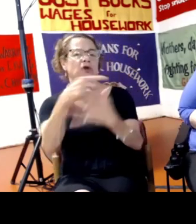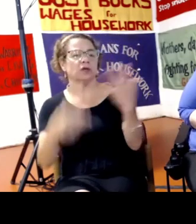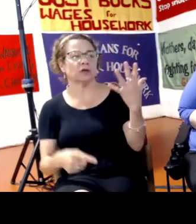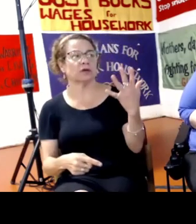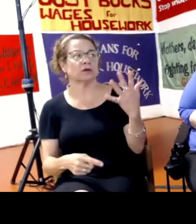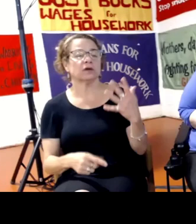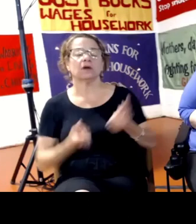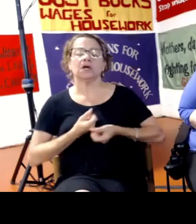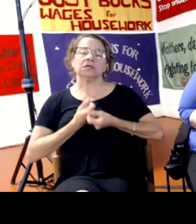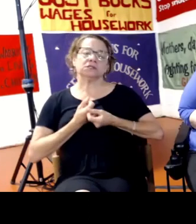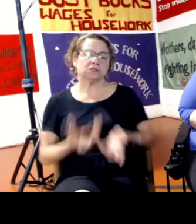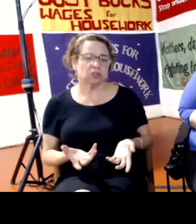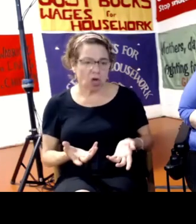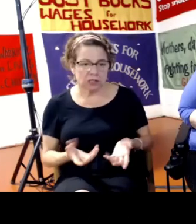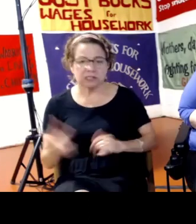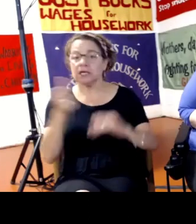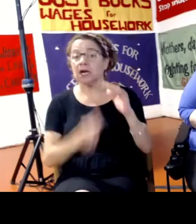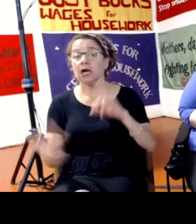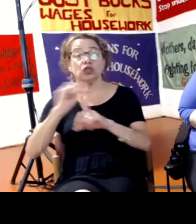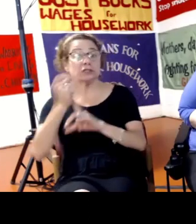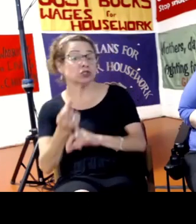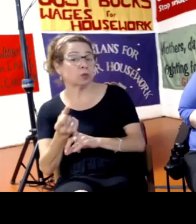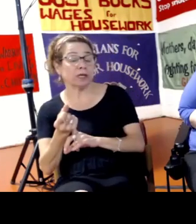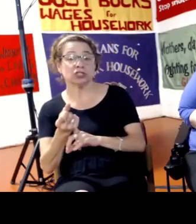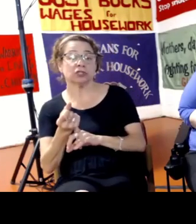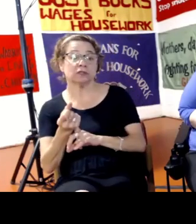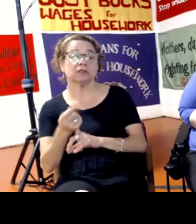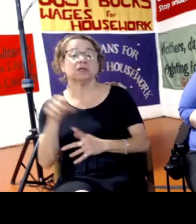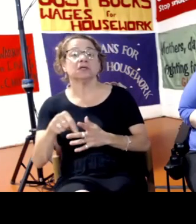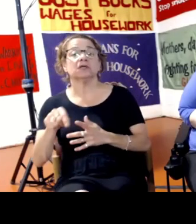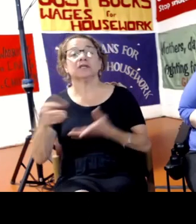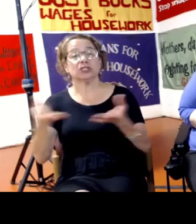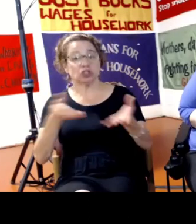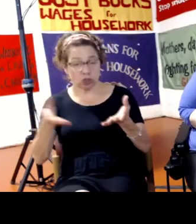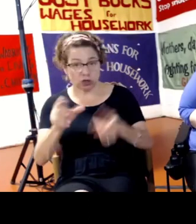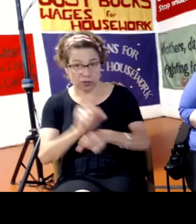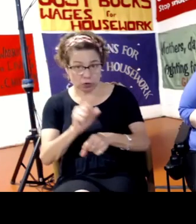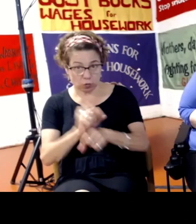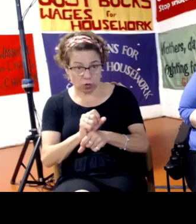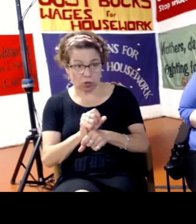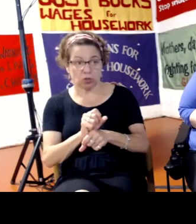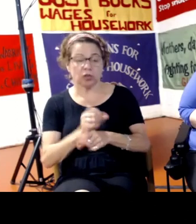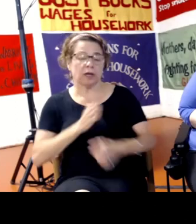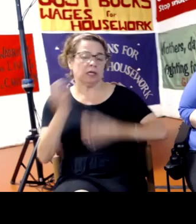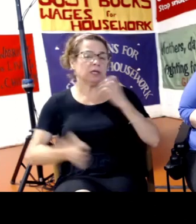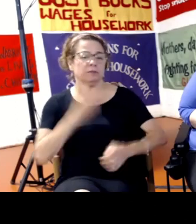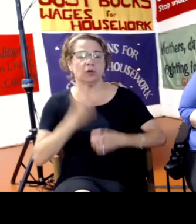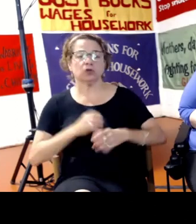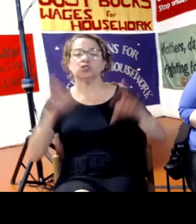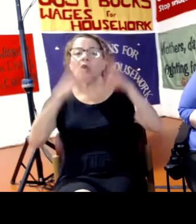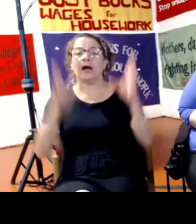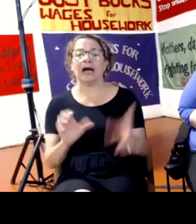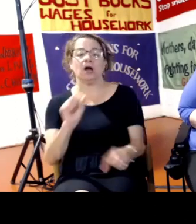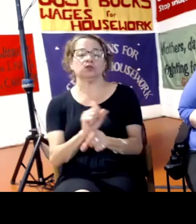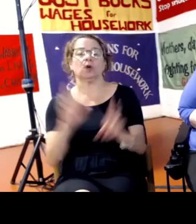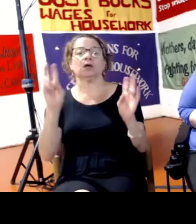Taxing and exhausting under any circumstances, this service work, this emotional housework,